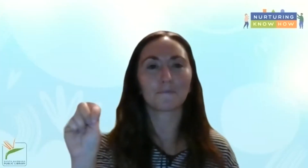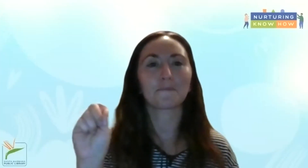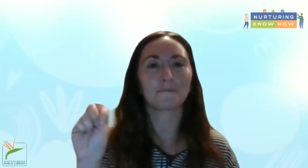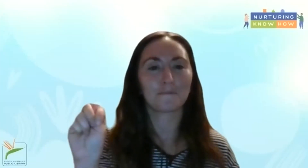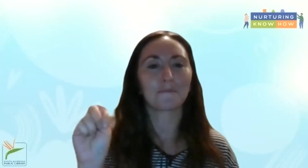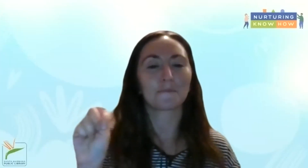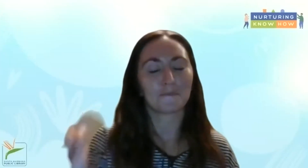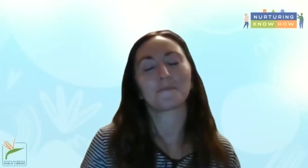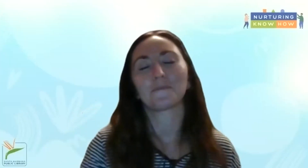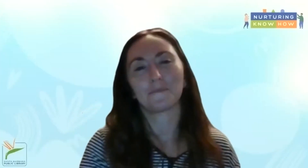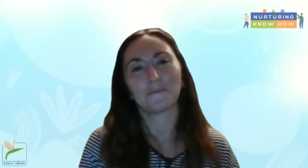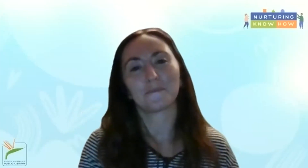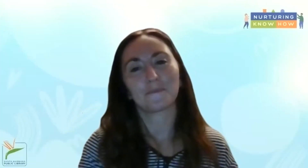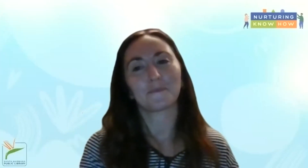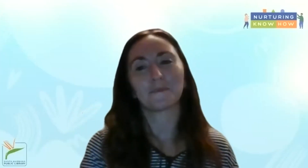Potty.